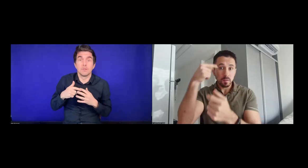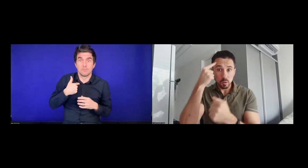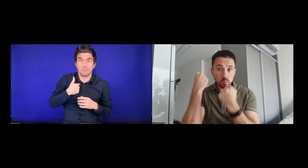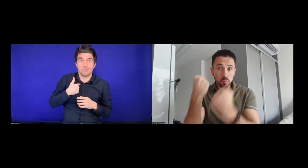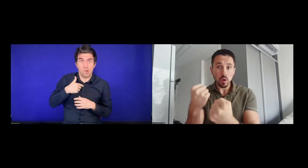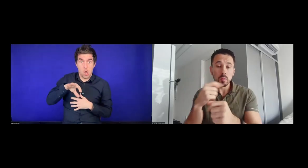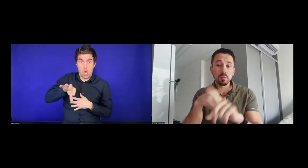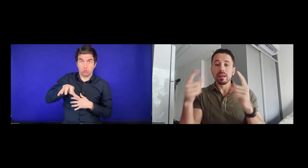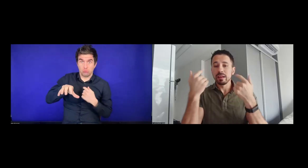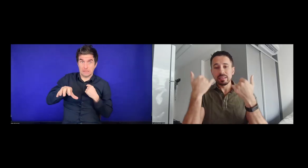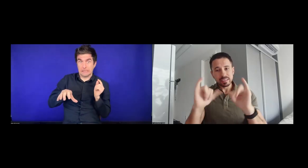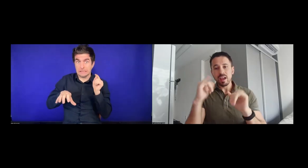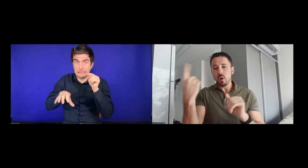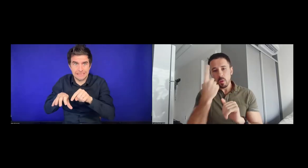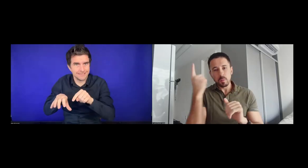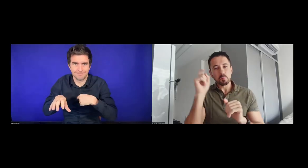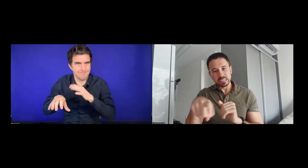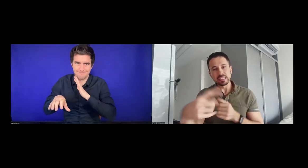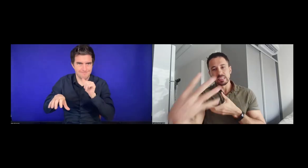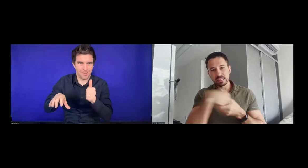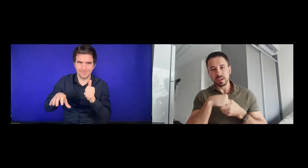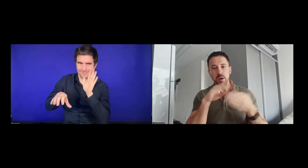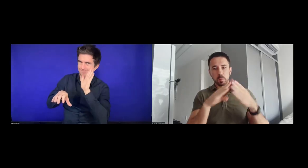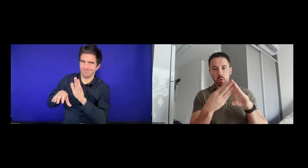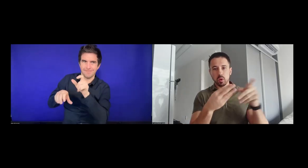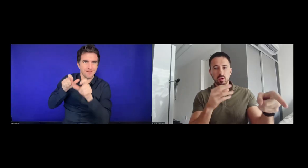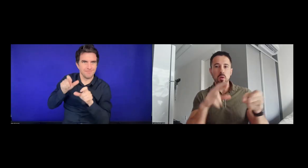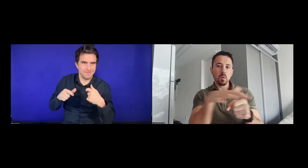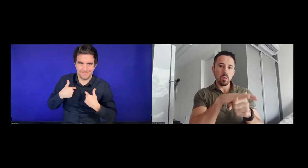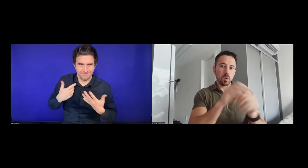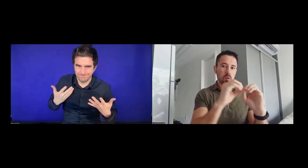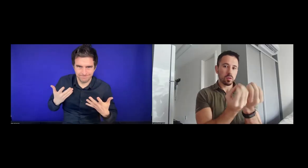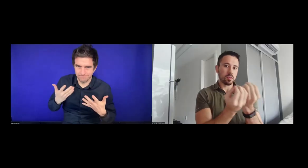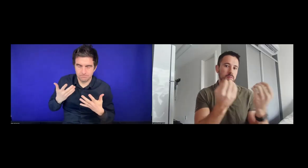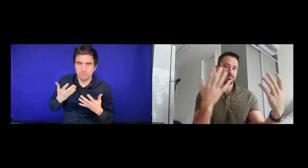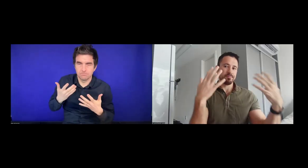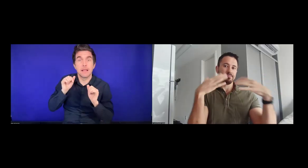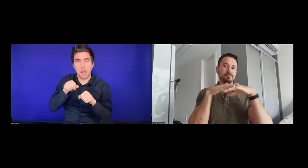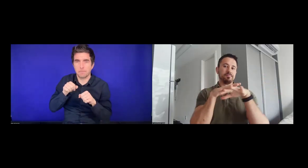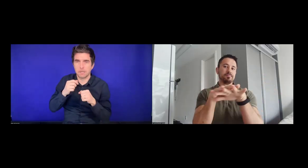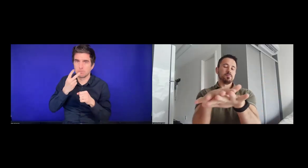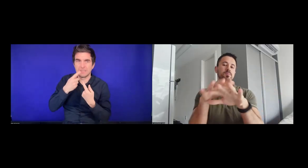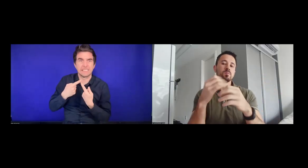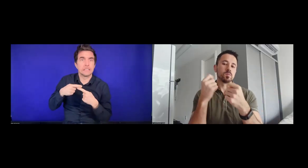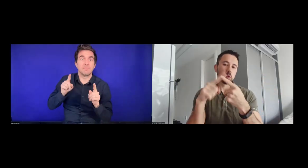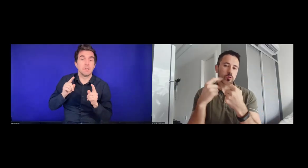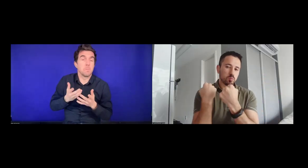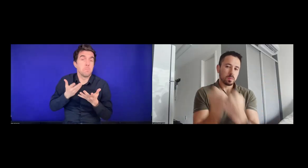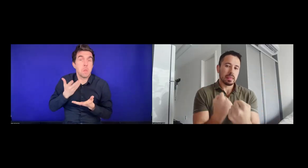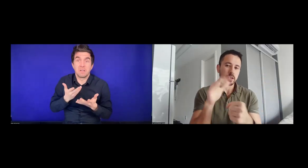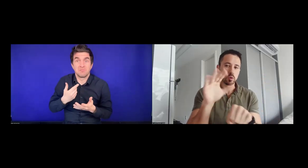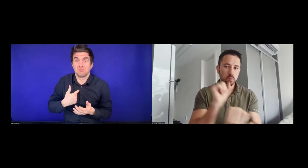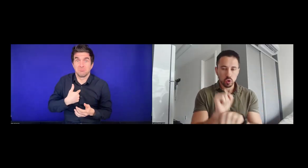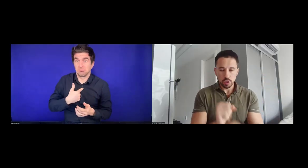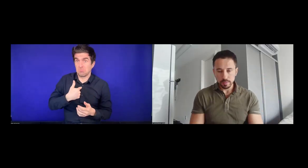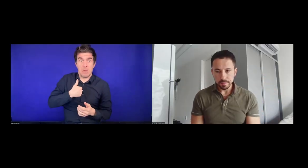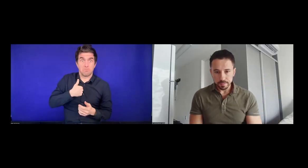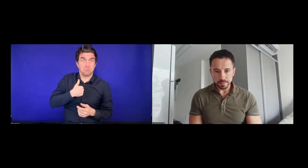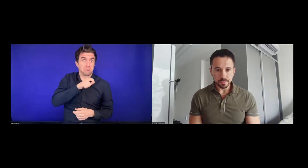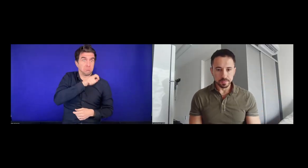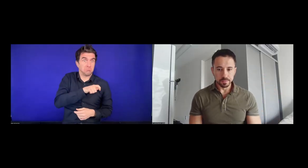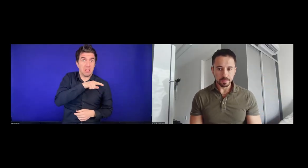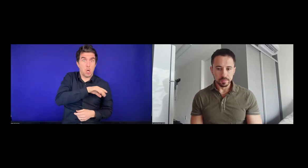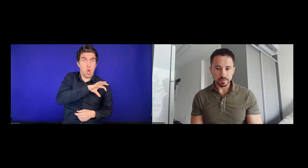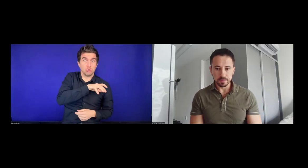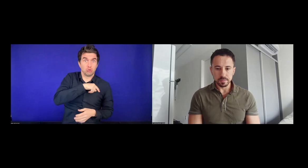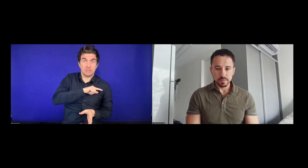that country, of that government, and you are an active member of the community. You could maybe leverage your own network